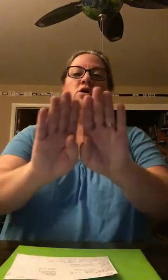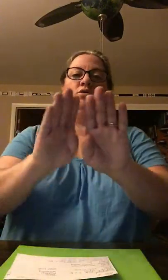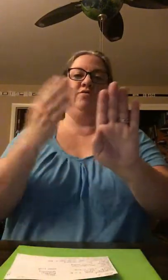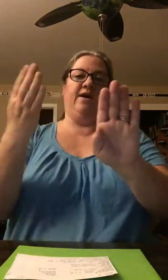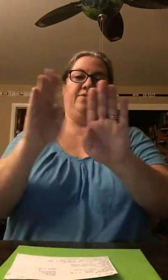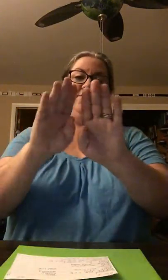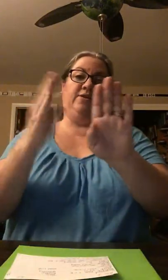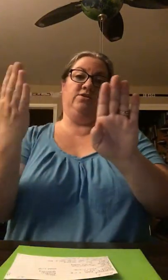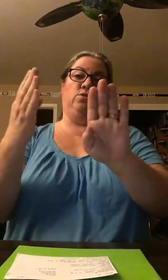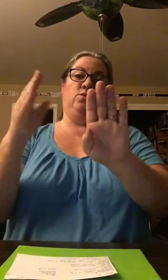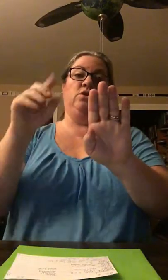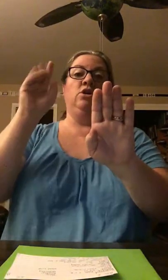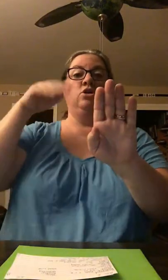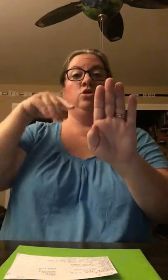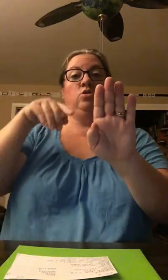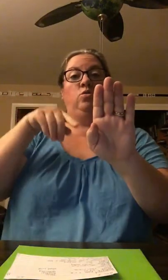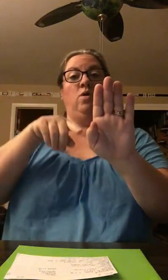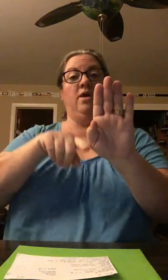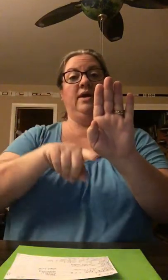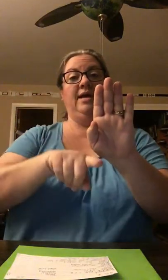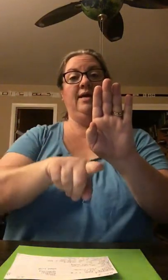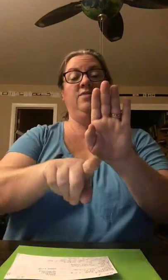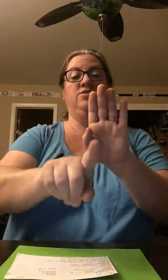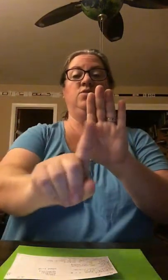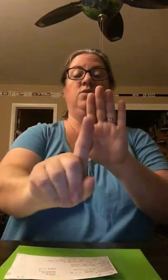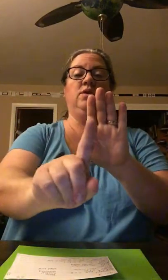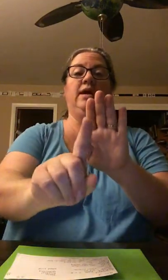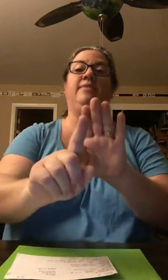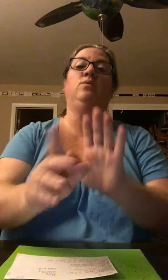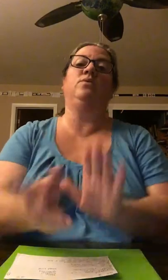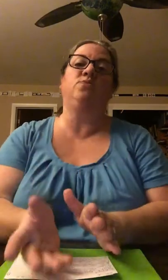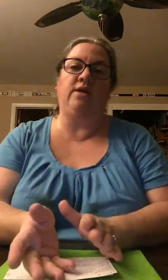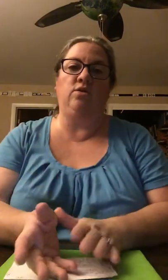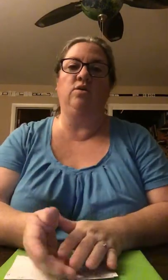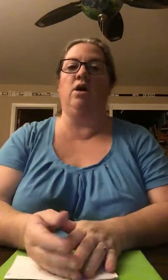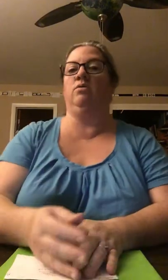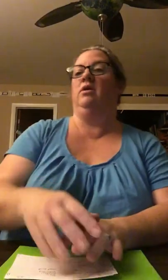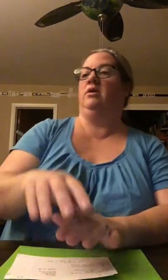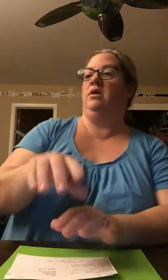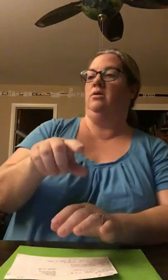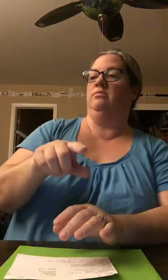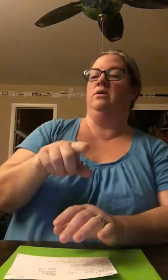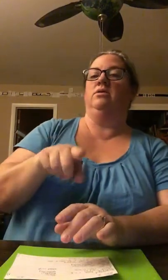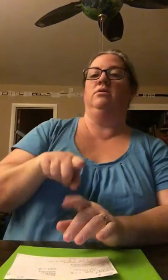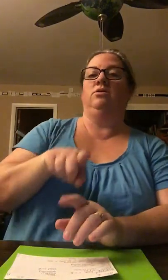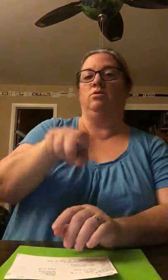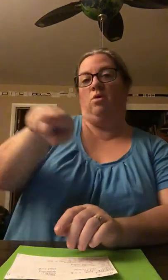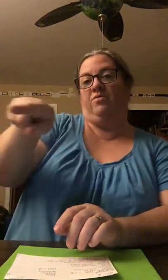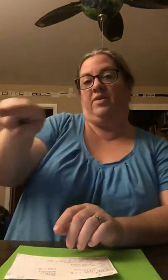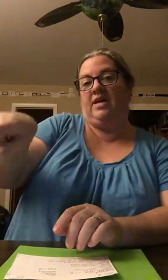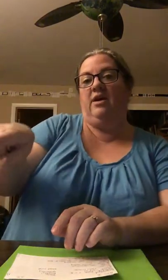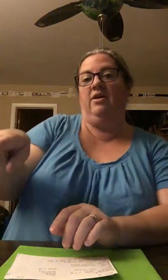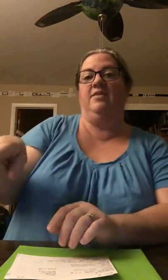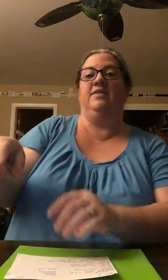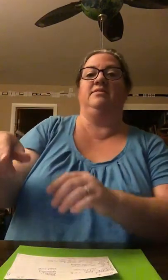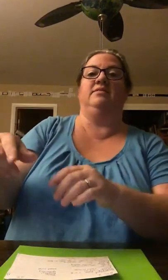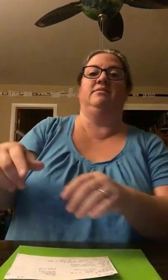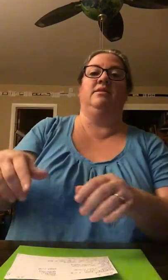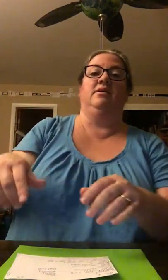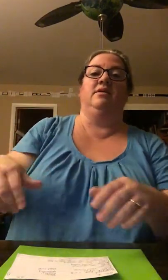you've got the front door, you walk in the door, and then which way do you go? You go over here, and this is,